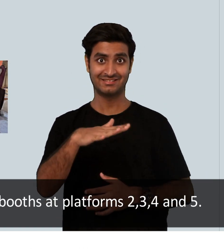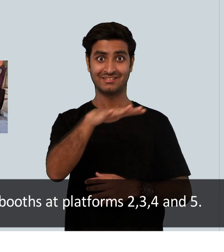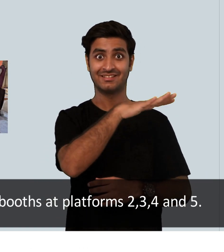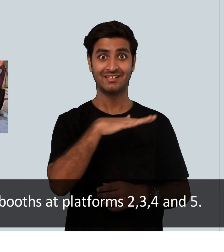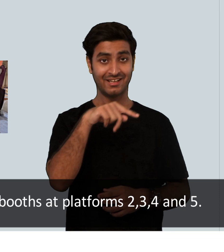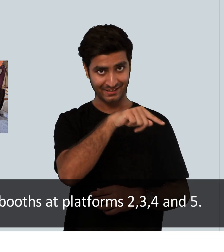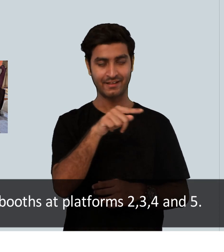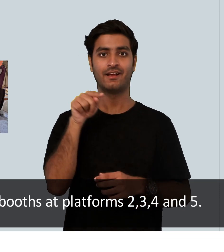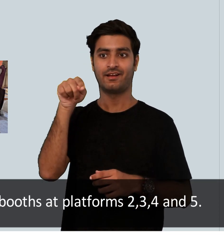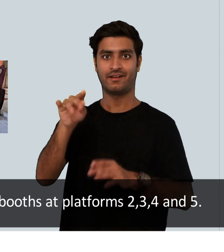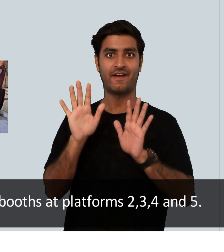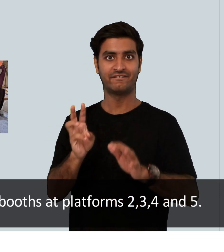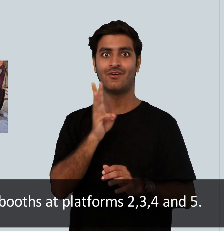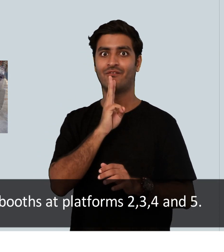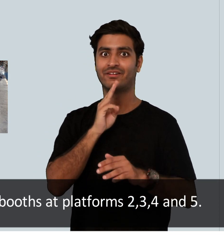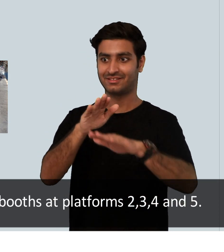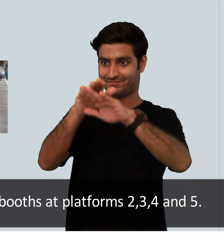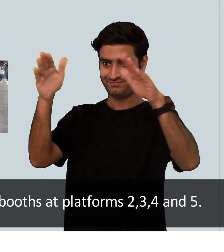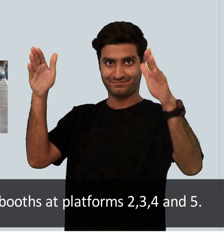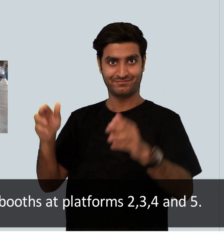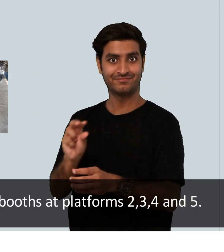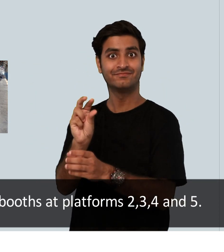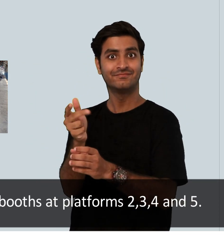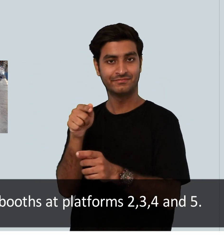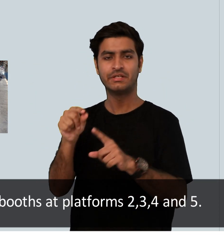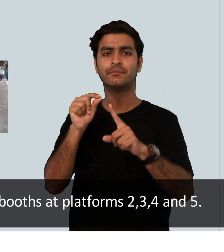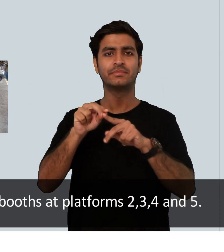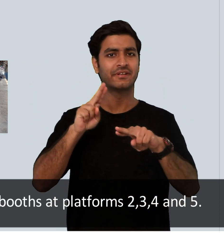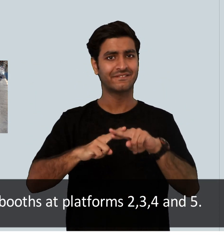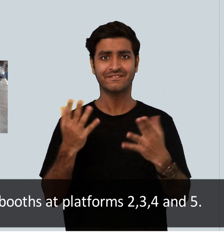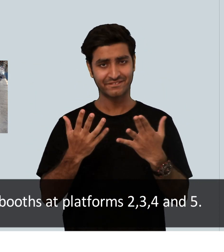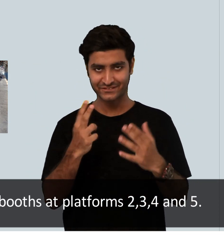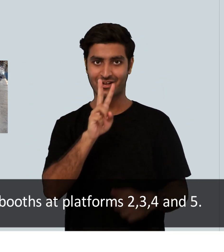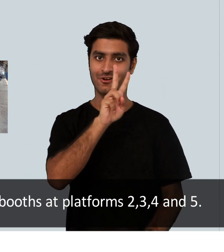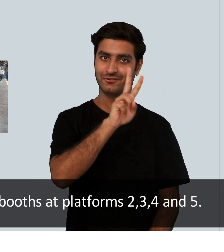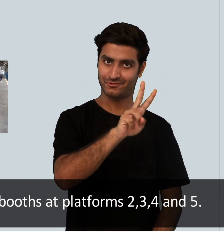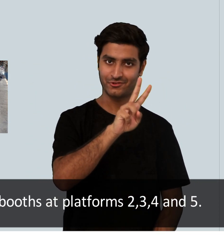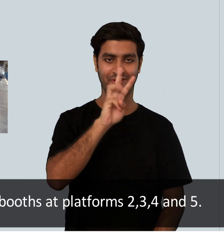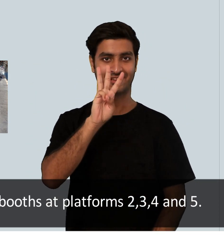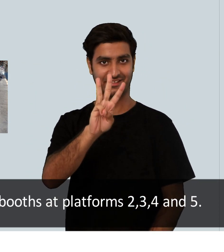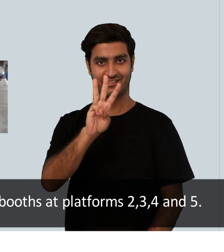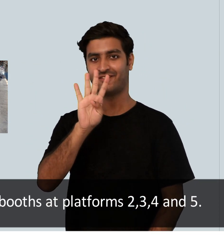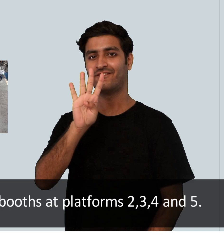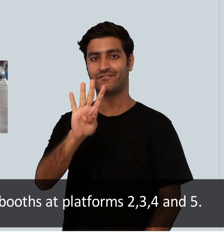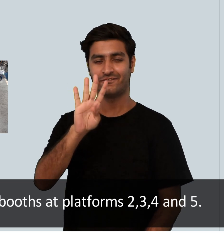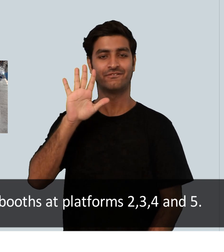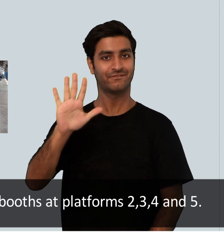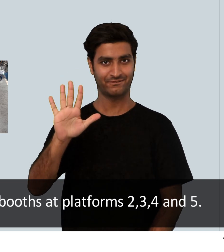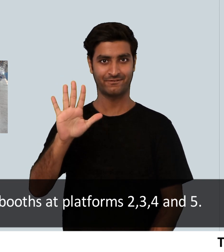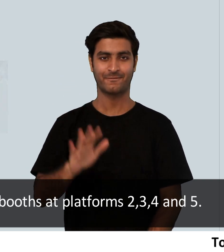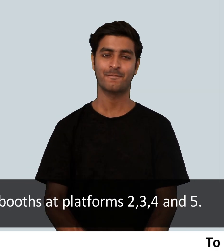Divyang water booths are present at platforms 2, 3, 4 and 5.